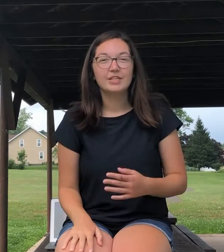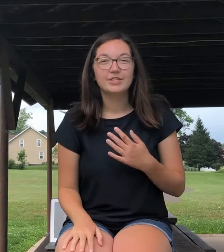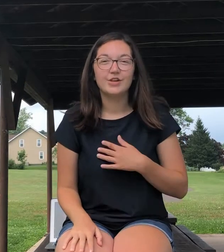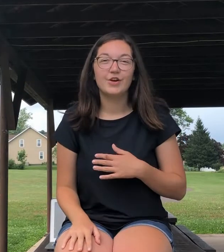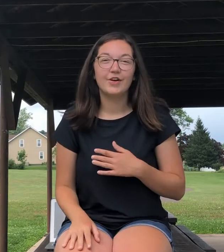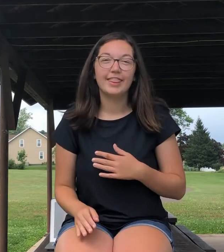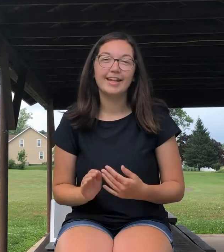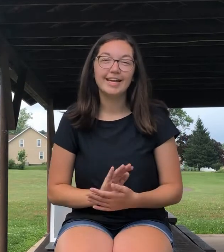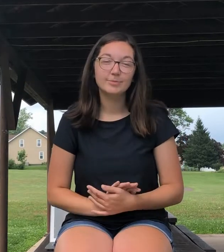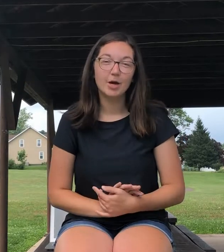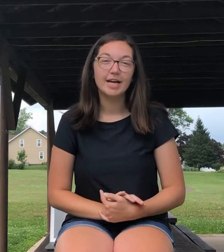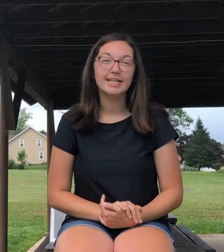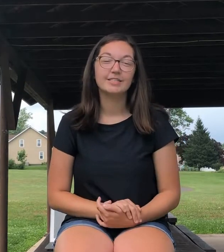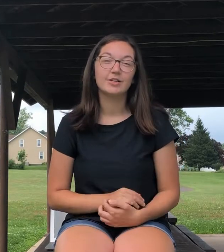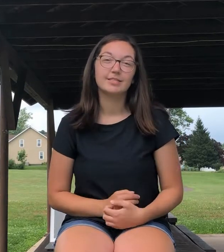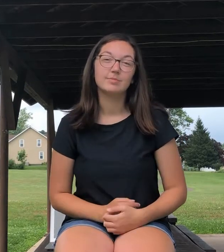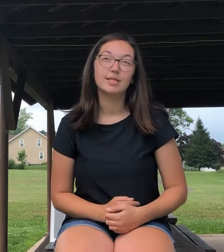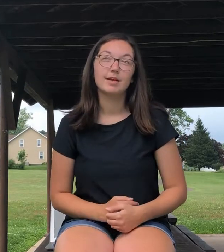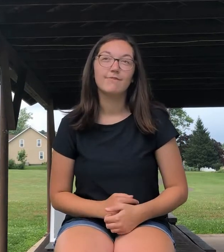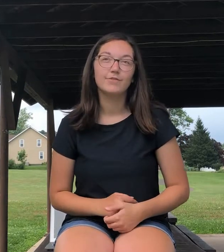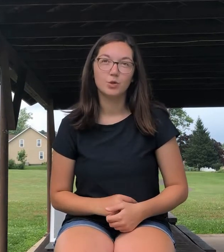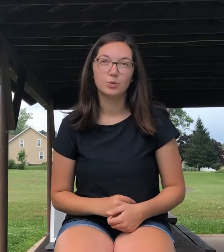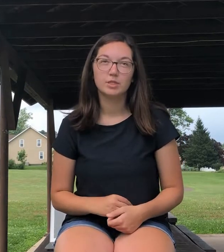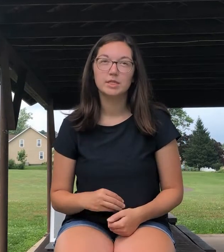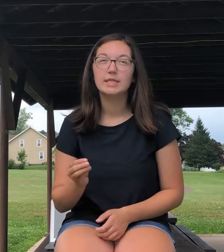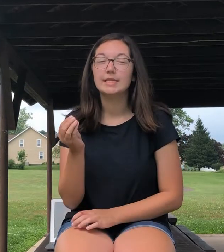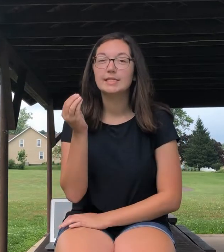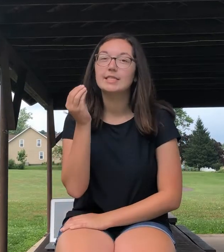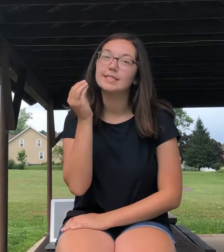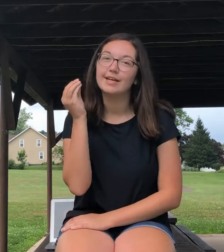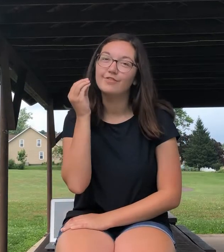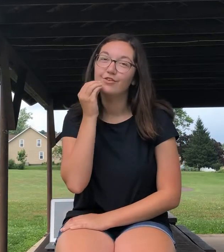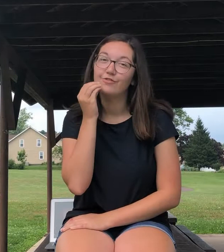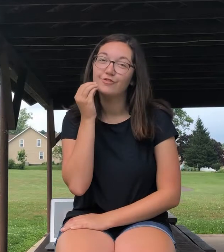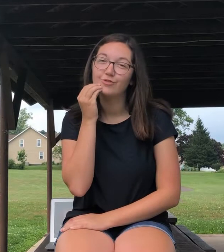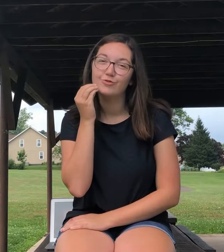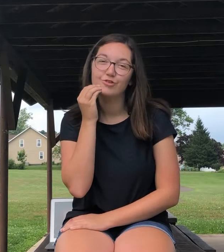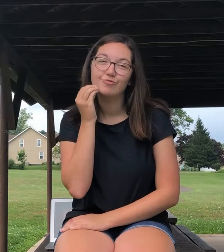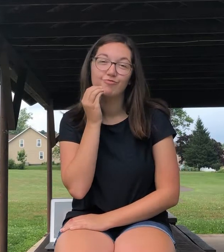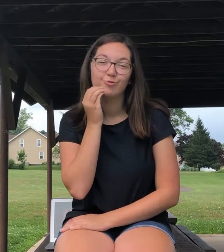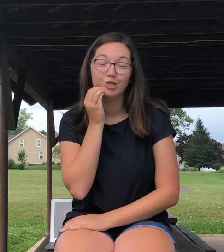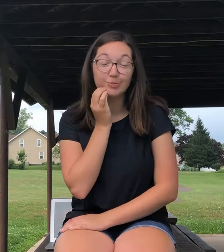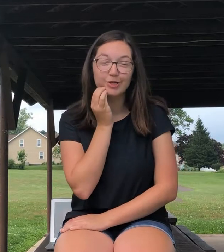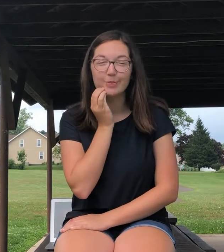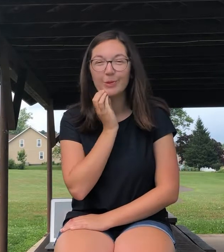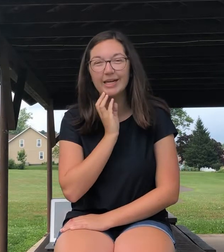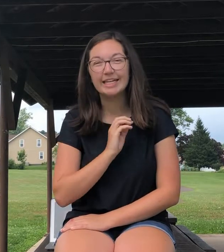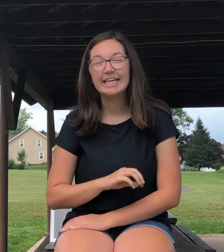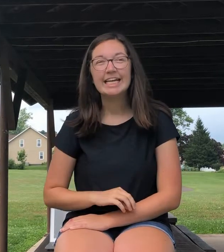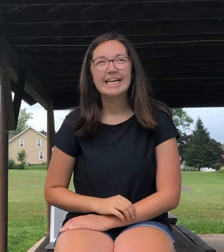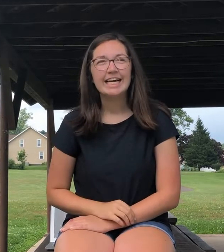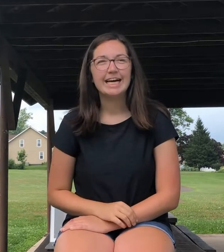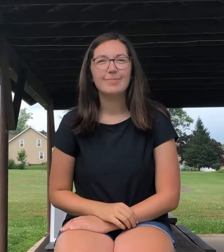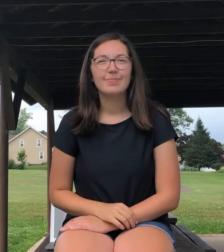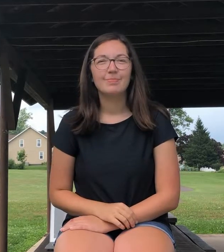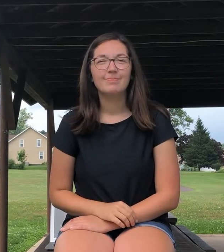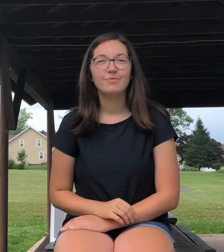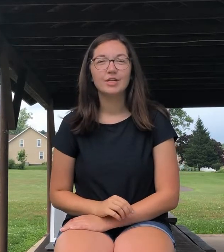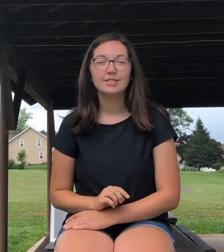So the next part is going to be foods. And this is the sign for food, which is pretty important. First,